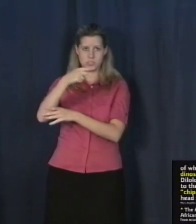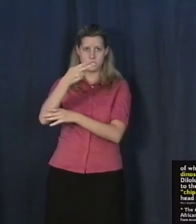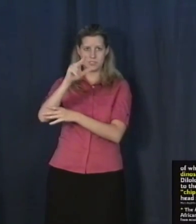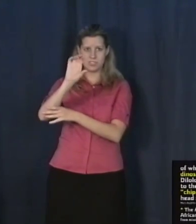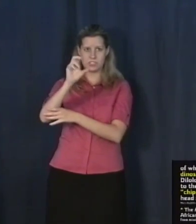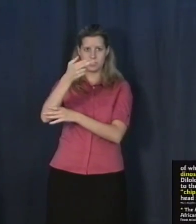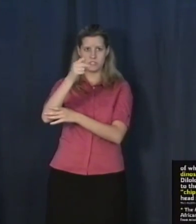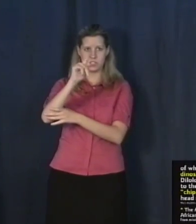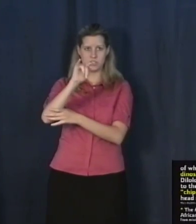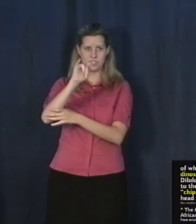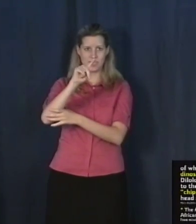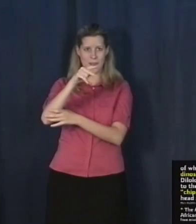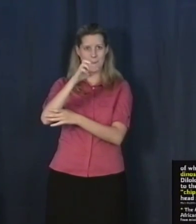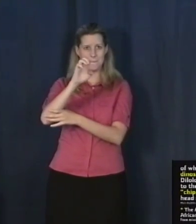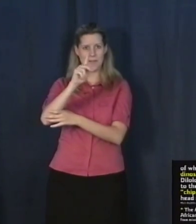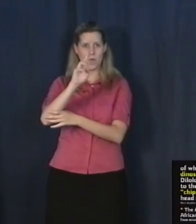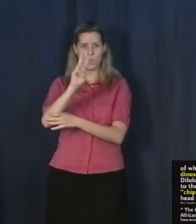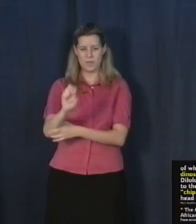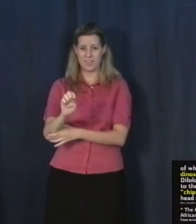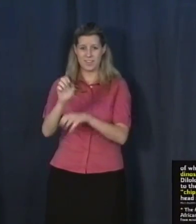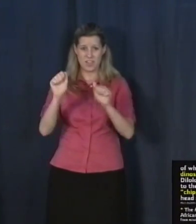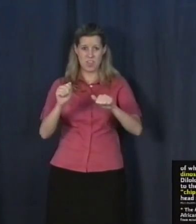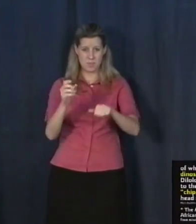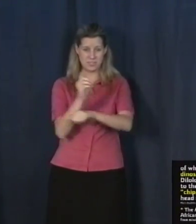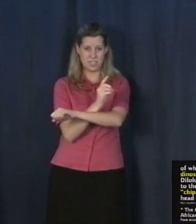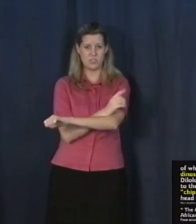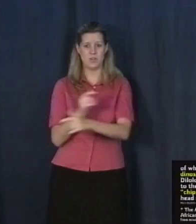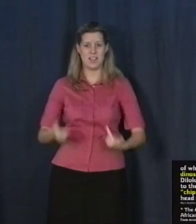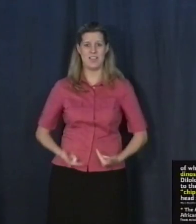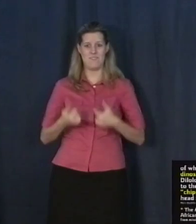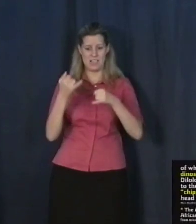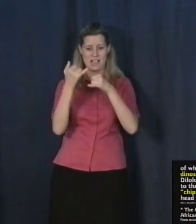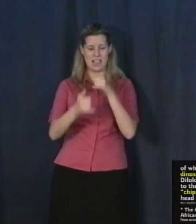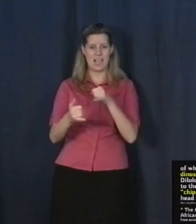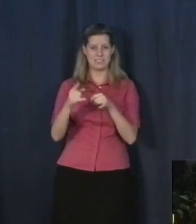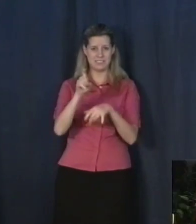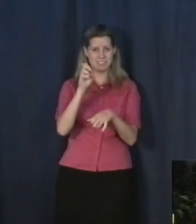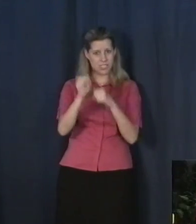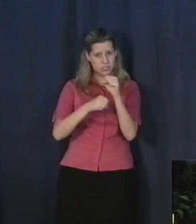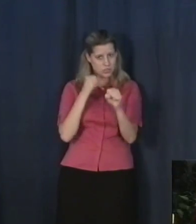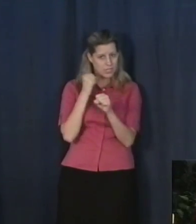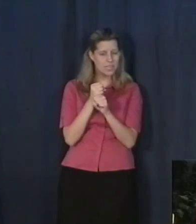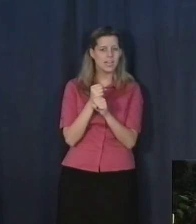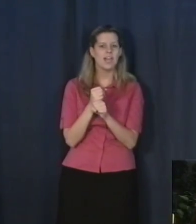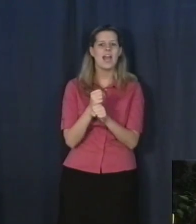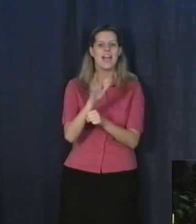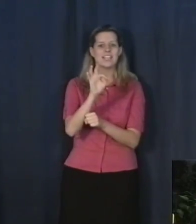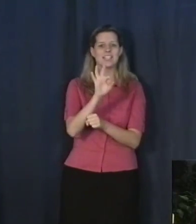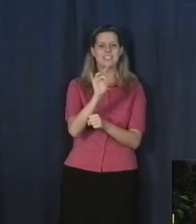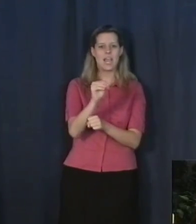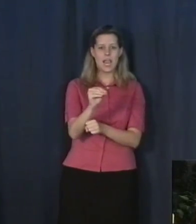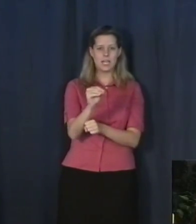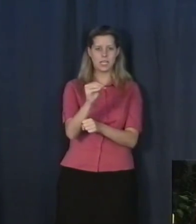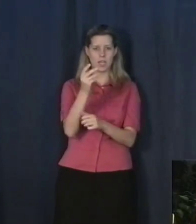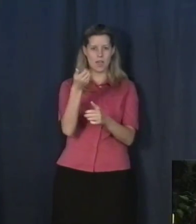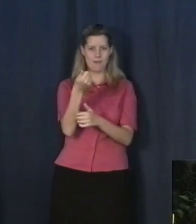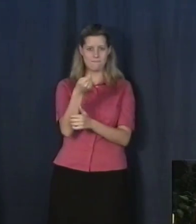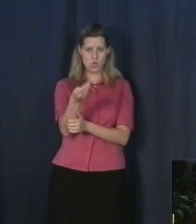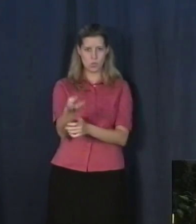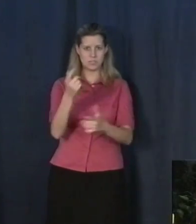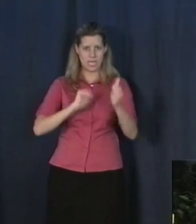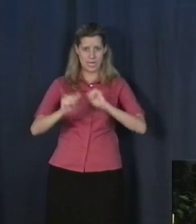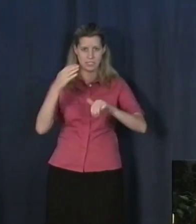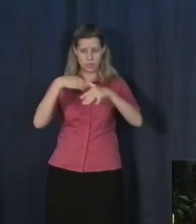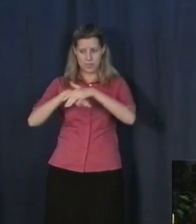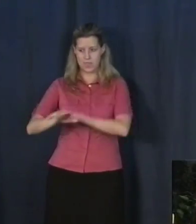for it. Could there be dinosaurs living in the last century? In 1980, a couple of scientists went